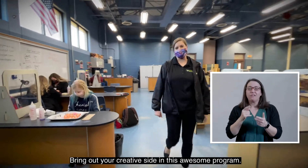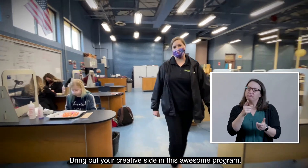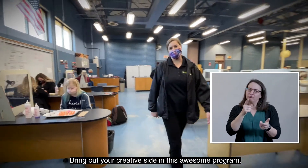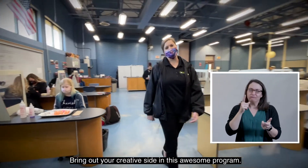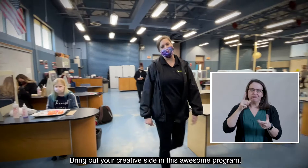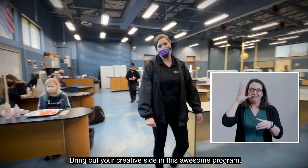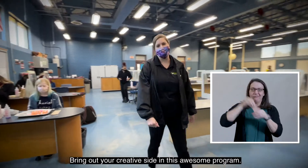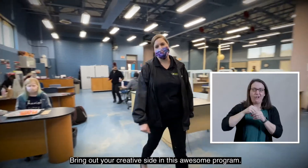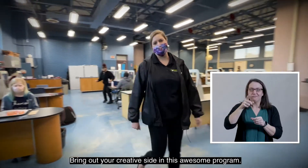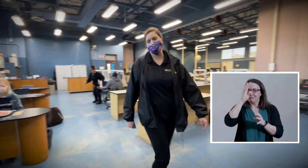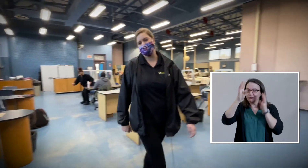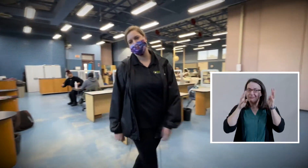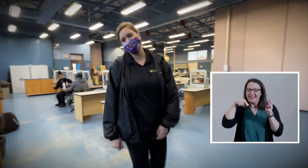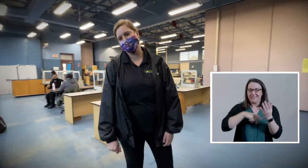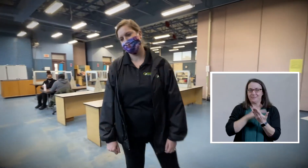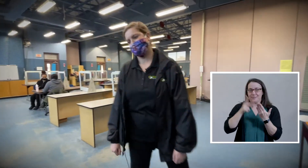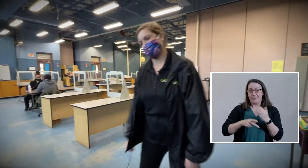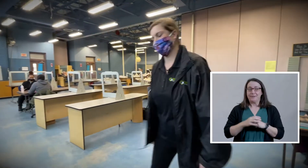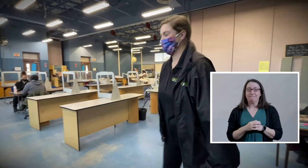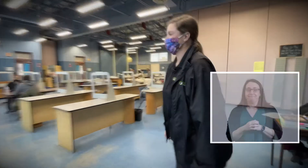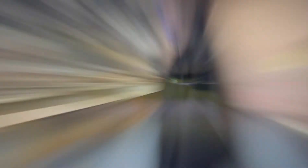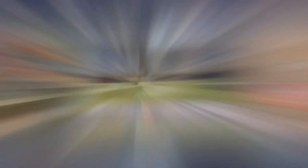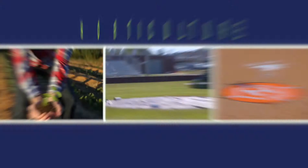creative side in this awesome program.